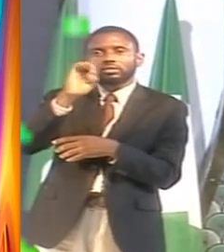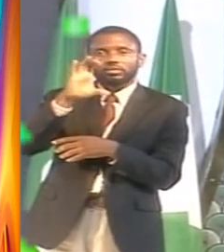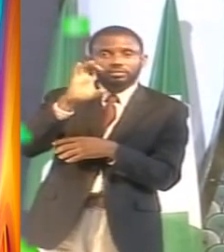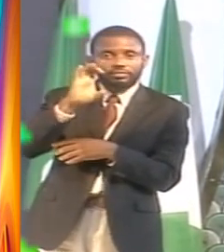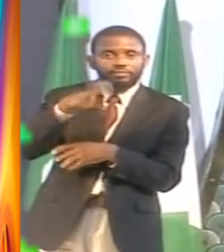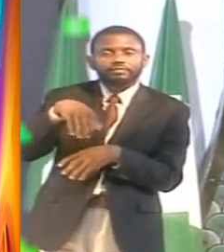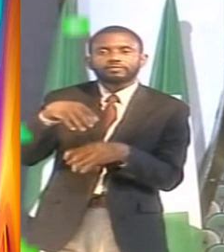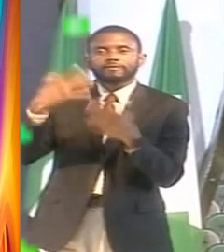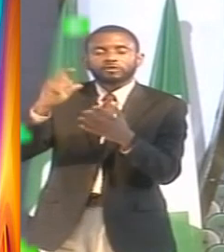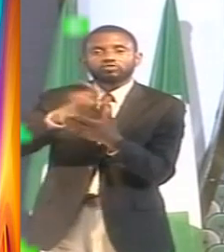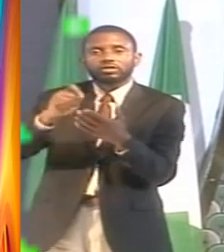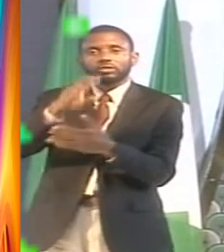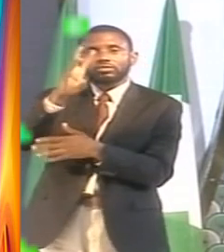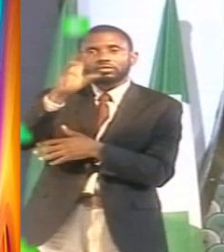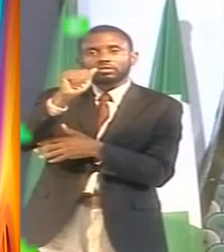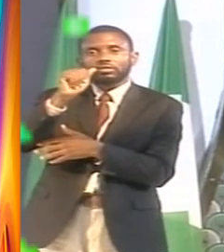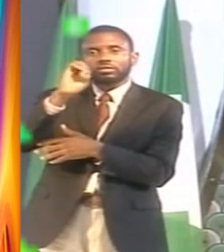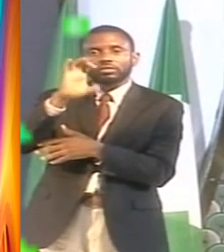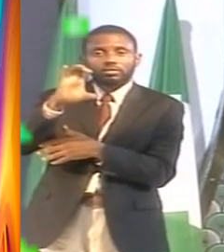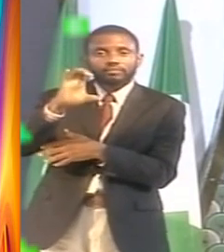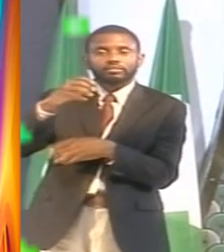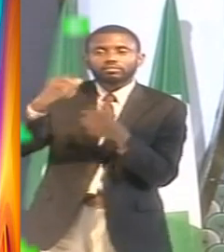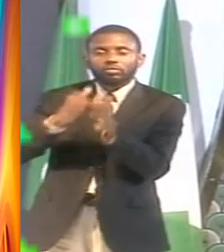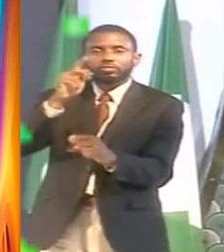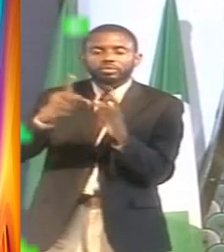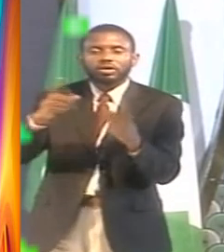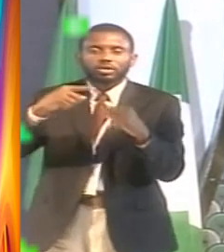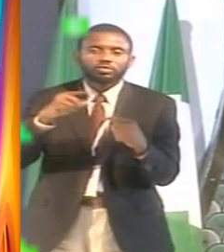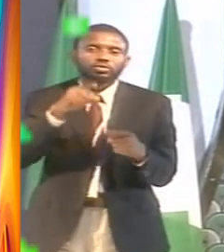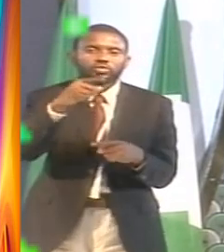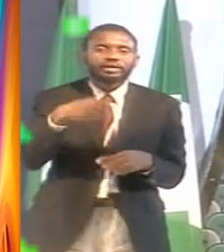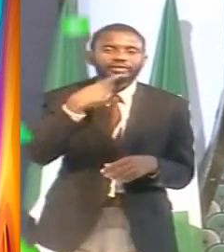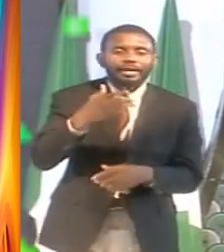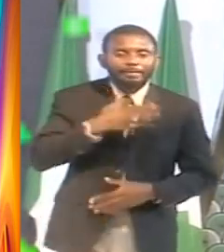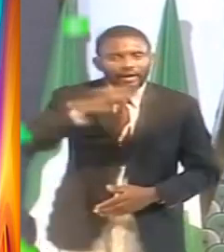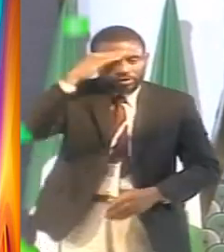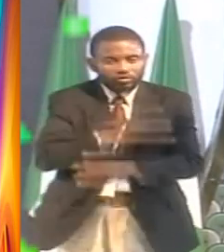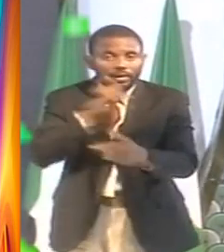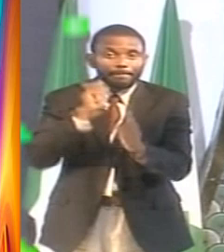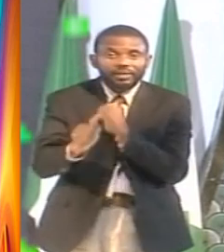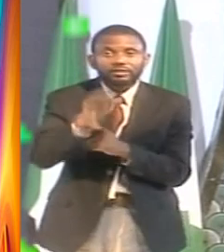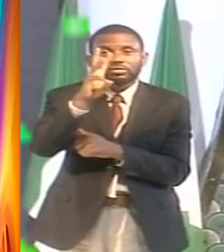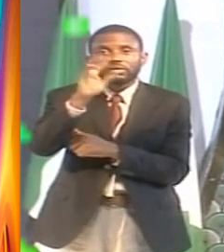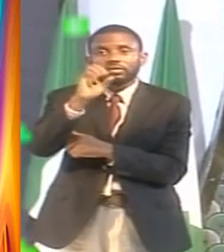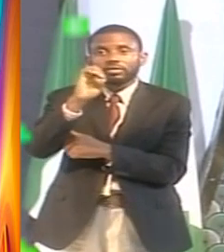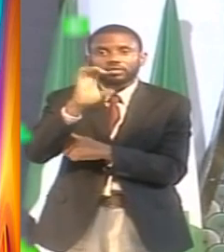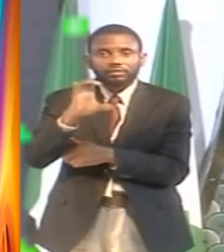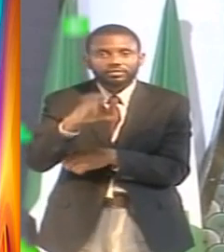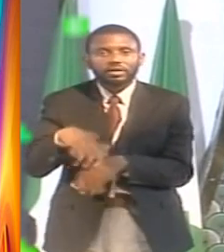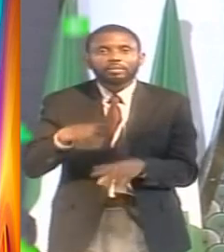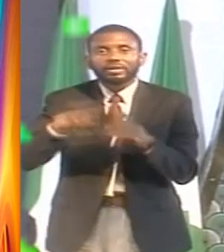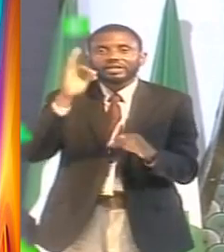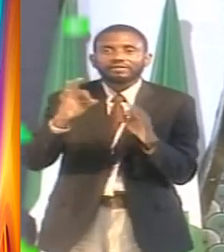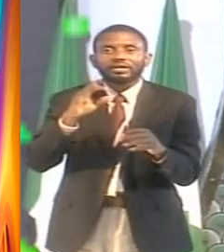over, most people will come to you and they say, my son passed WAEC. But if they don't pass, they say, WAEC failed my